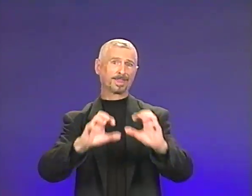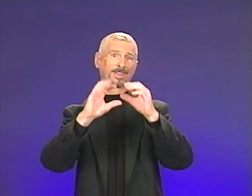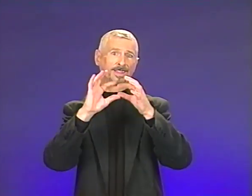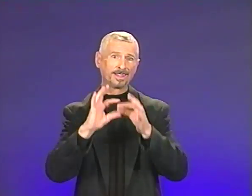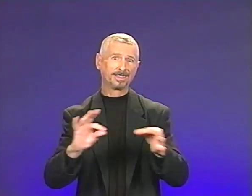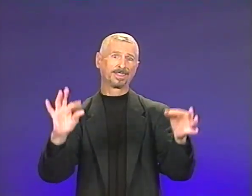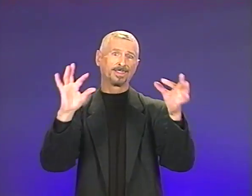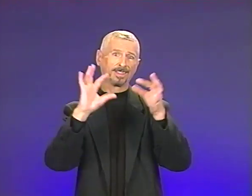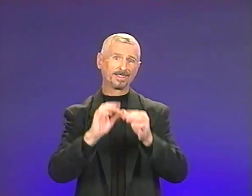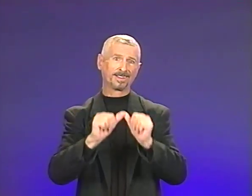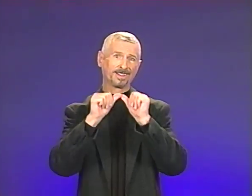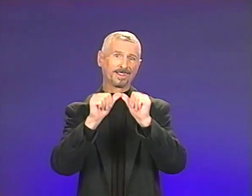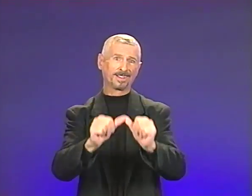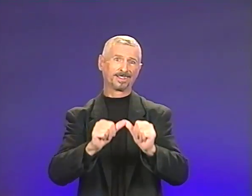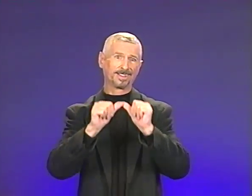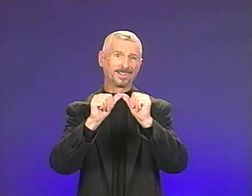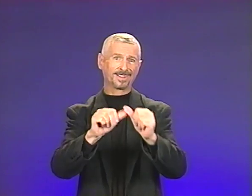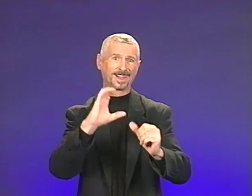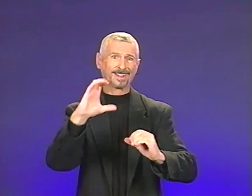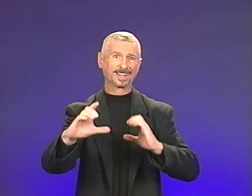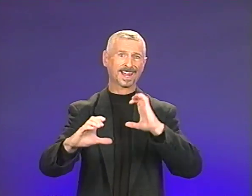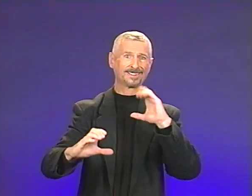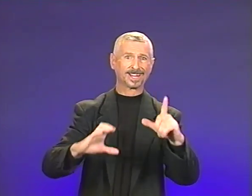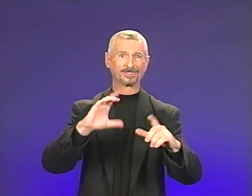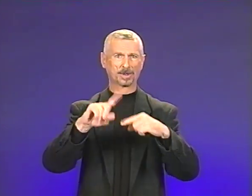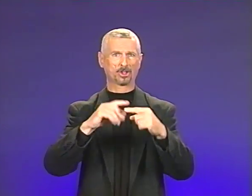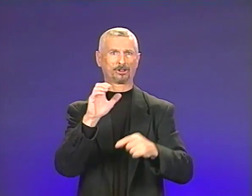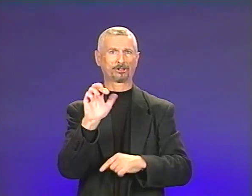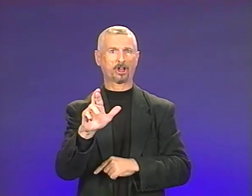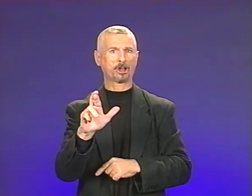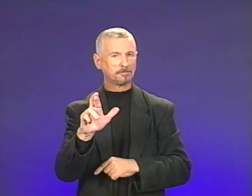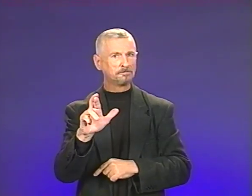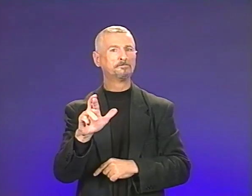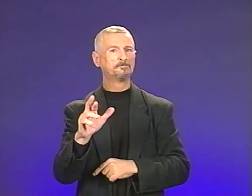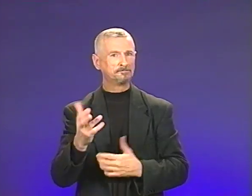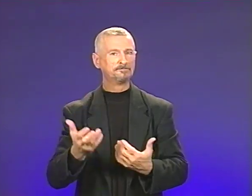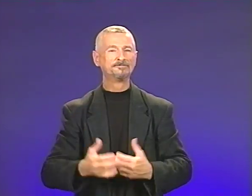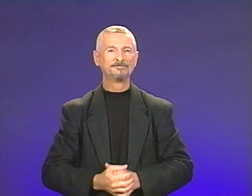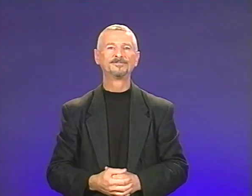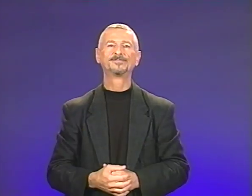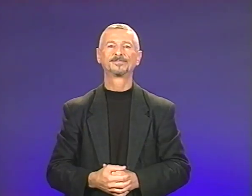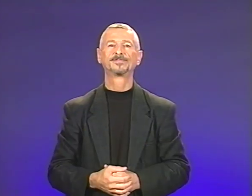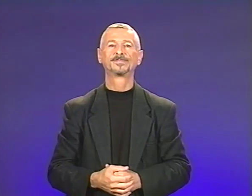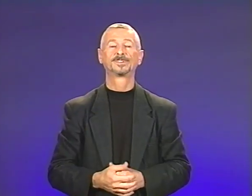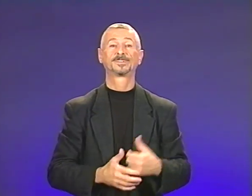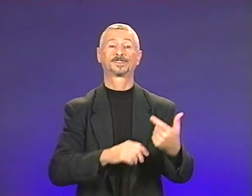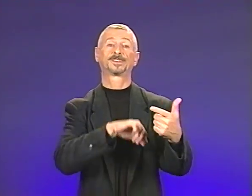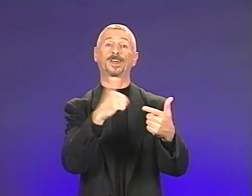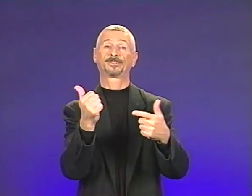on. A complete picture of the car is painted in the mind's eye of the viewer. This is a very rich, creative art